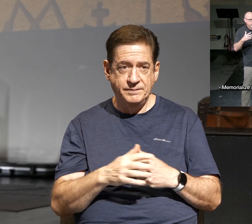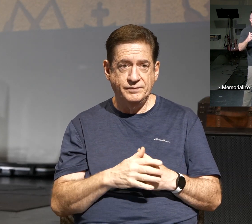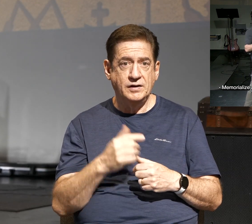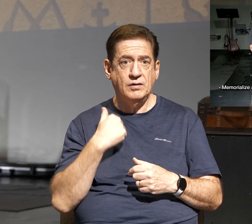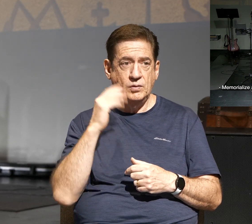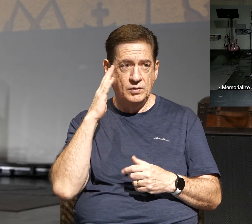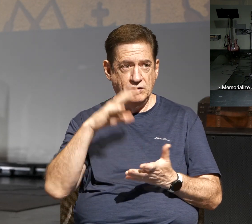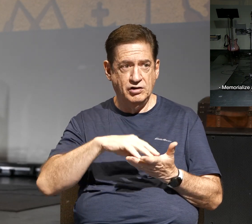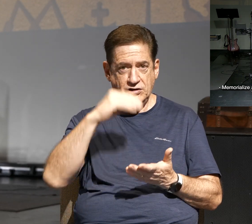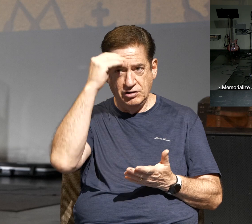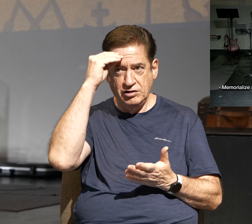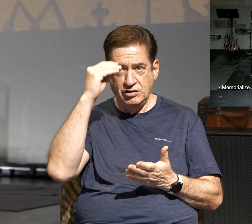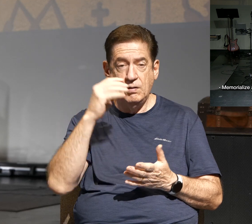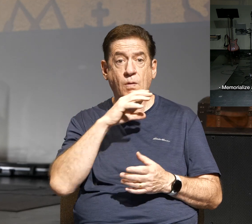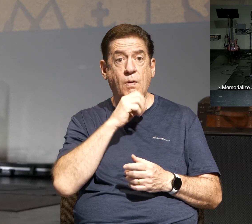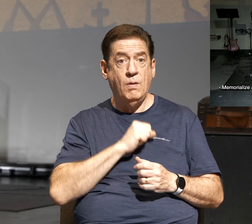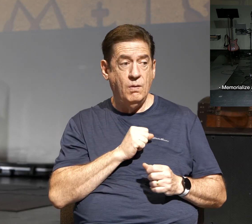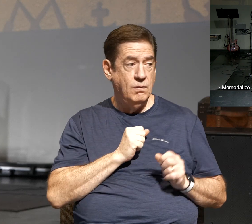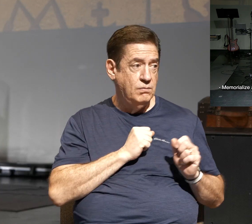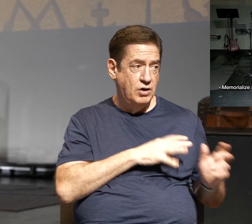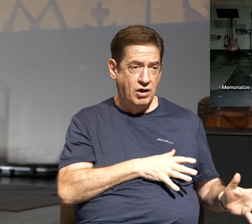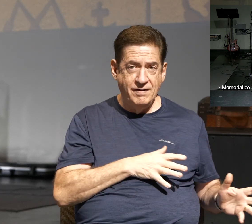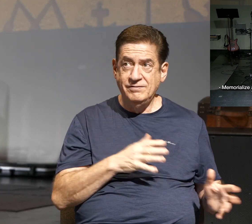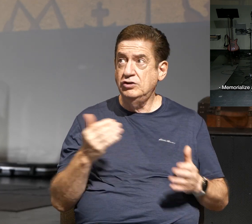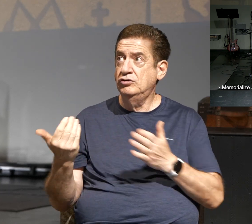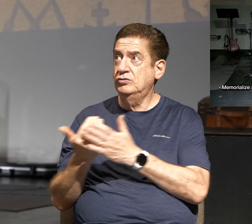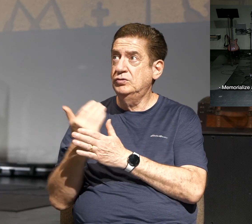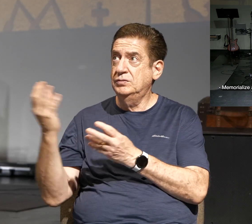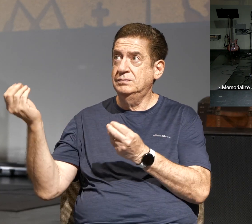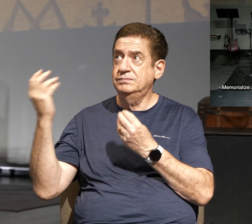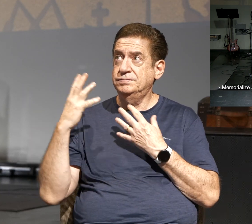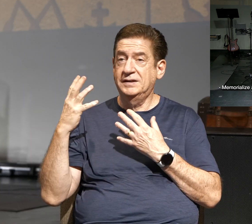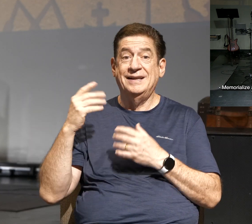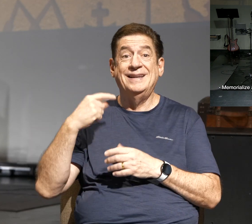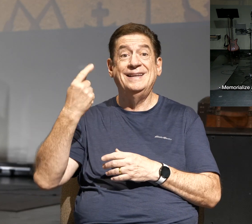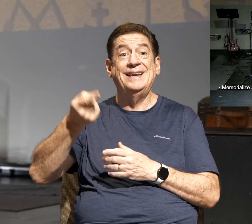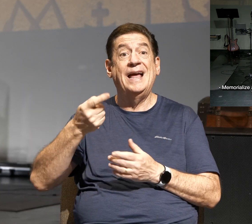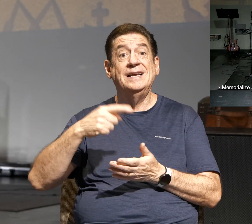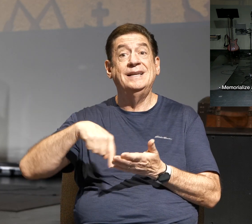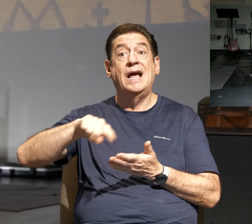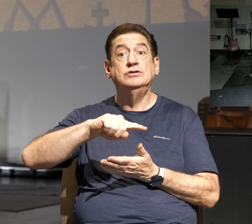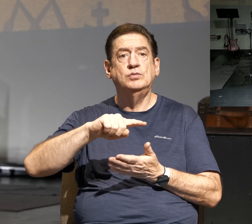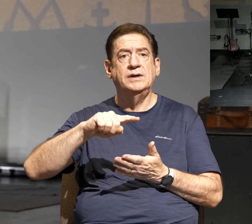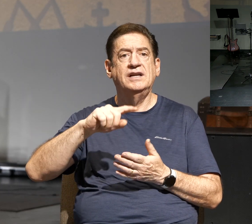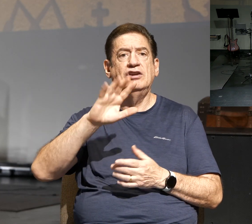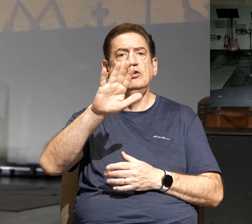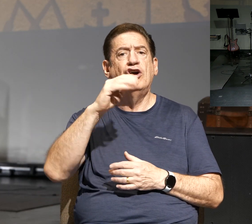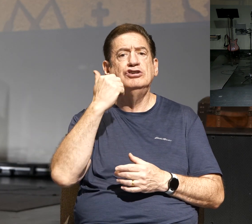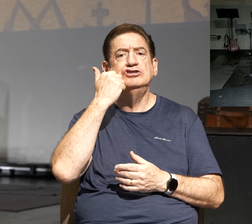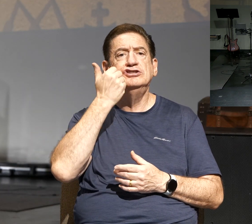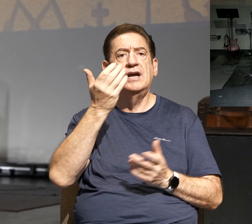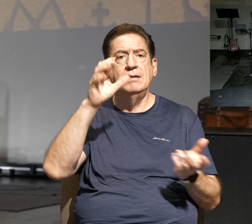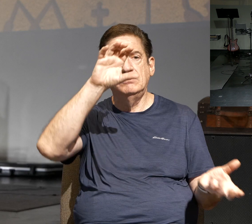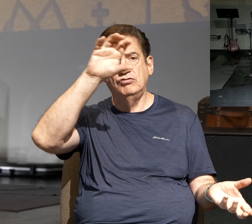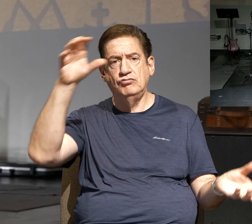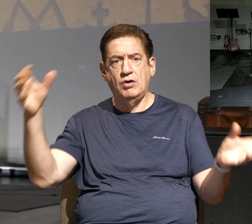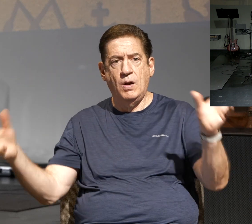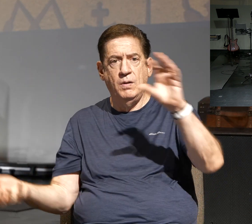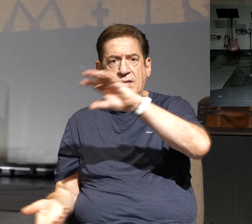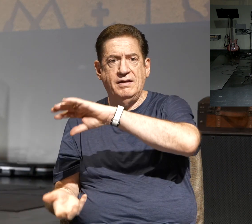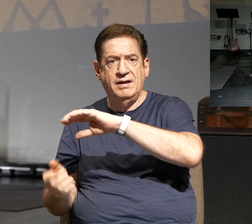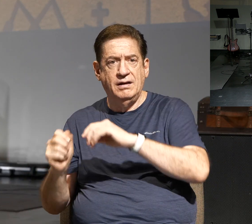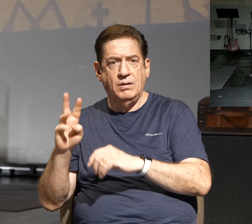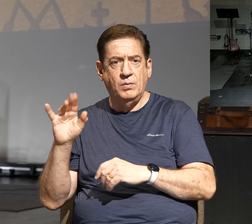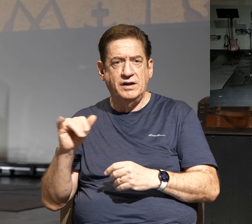We're going to learn how to put off the old, put on the new. And next weekend, we're going to talk about rolling away the shame. Sometimes